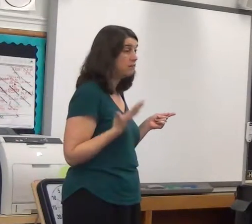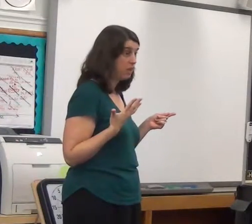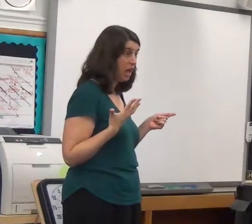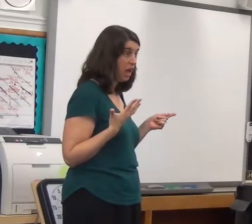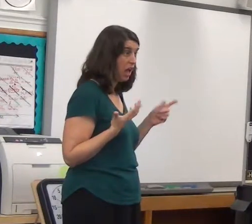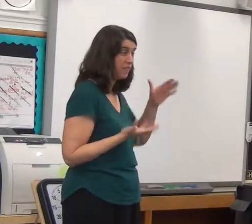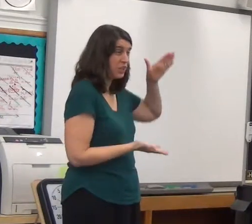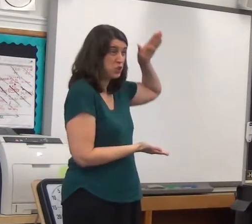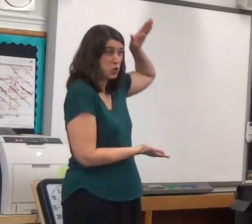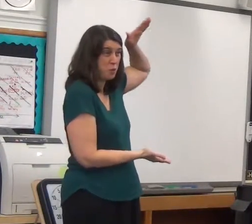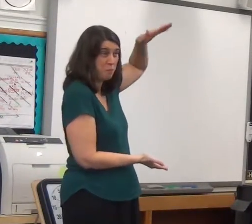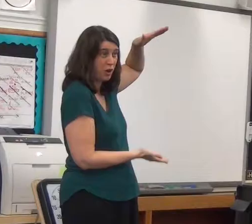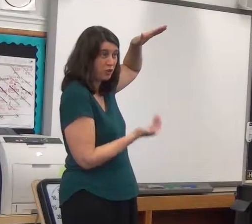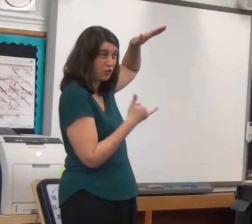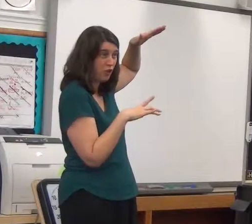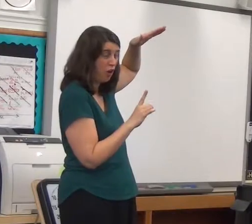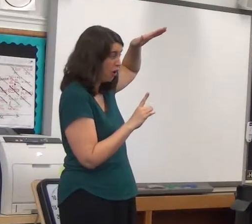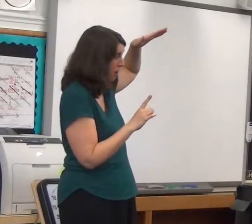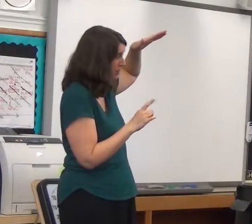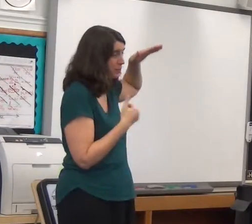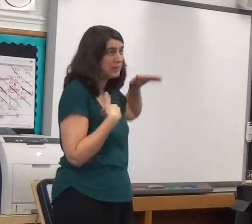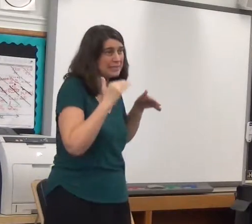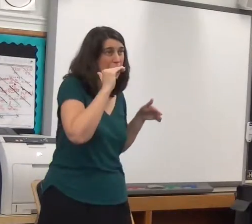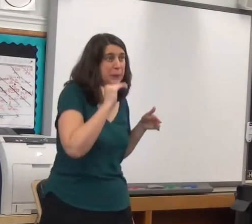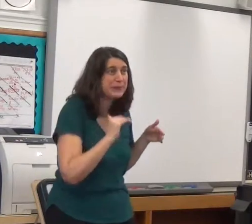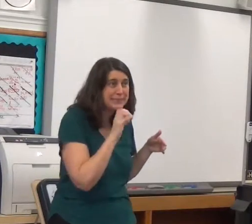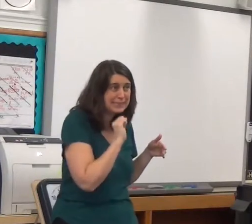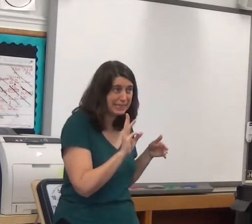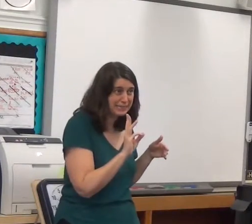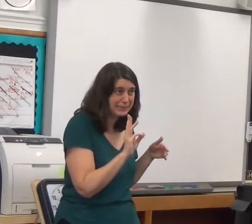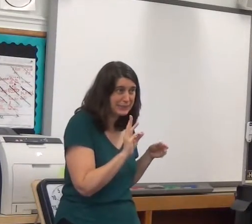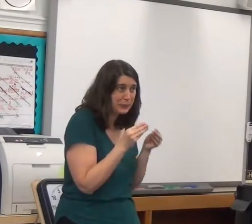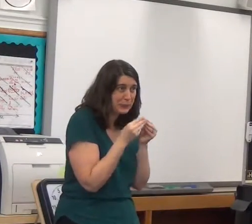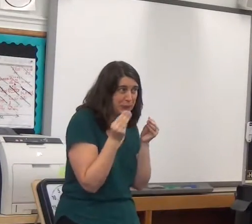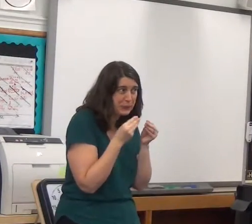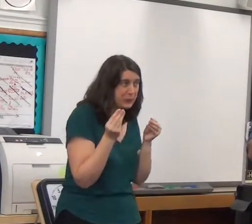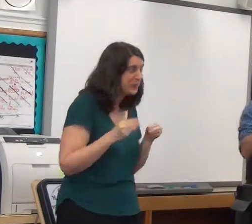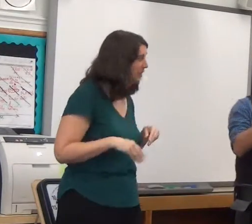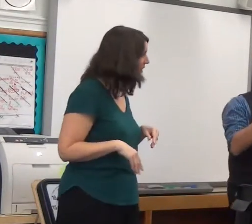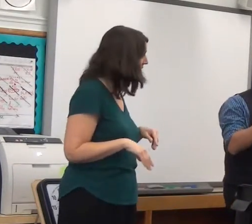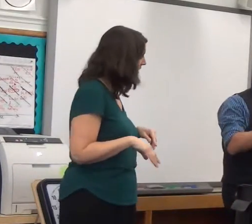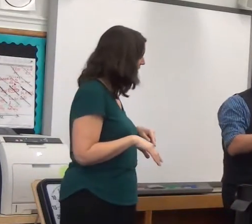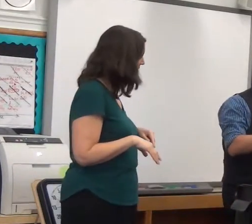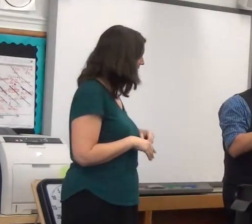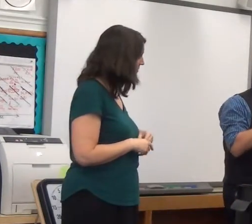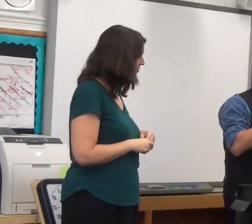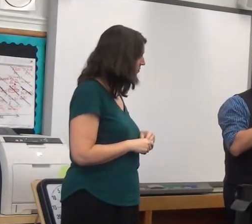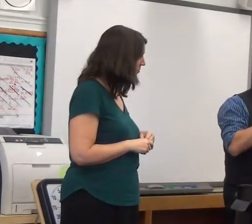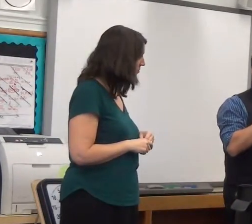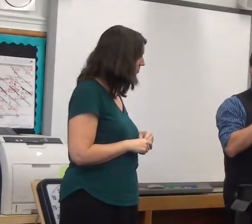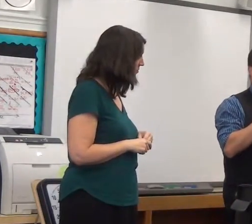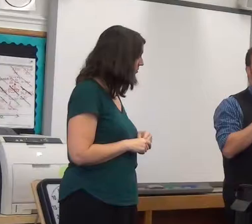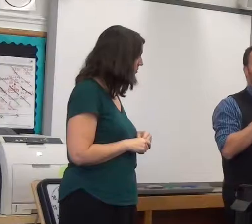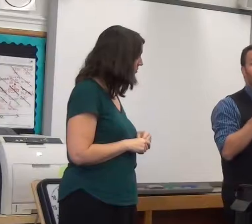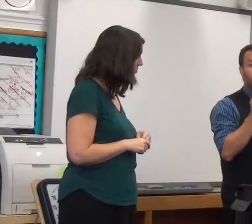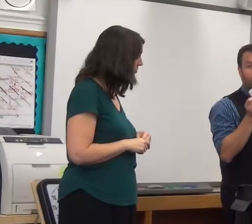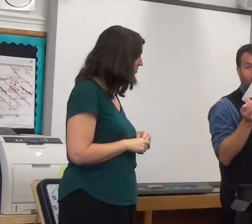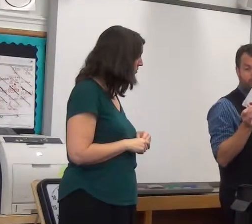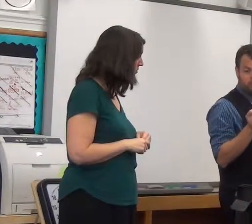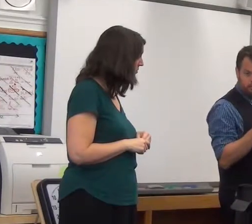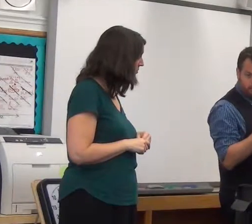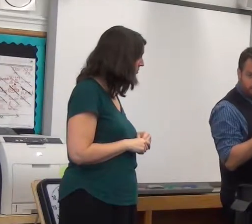1, 2, 3, 4, 5 humongous cards, little tiny 6-year-old hands, and I placed